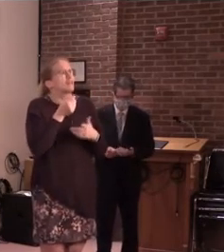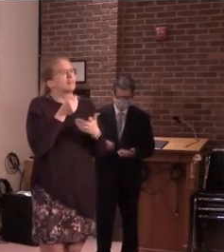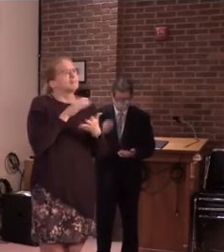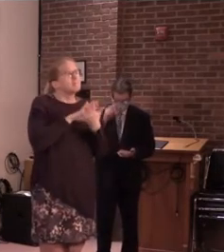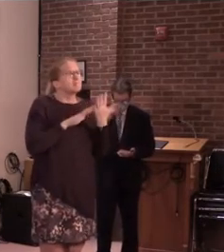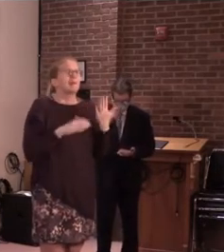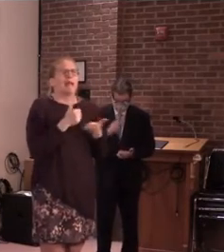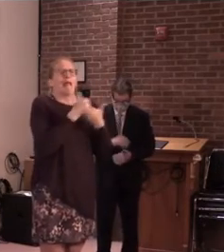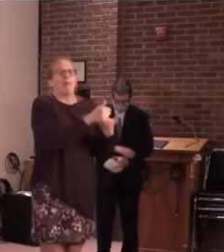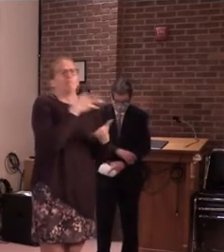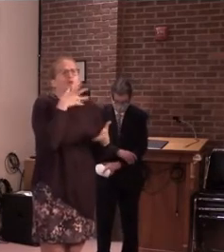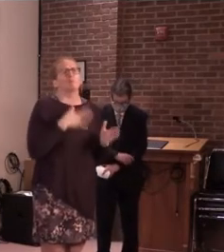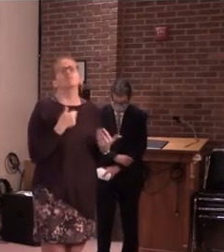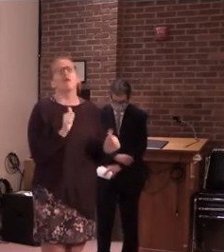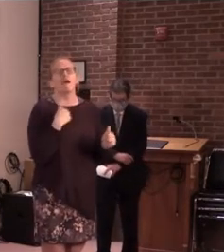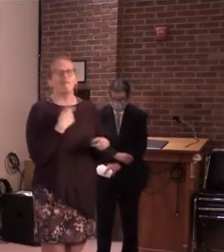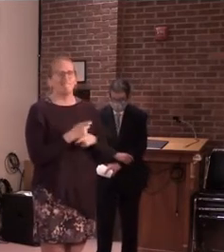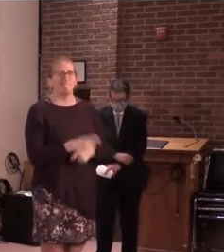Andrew, the Caledonia Record.